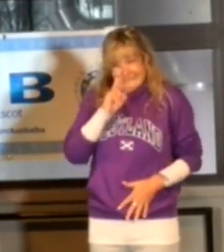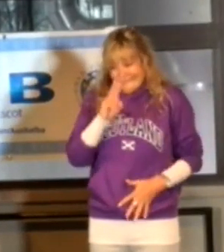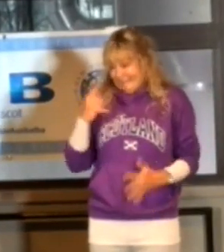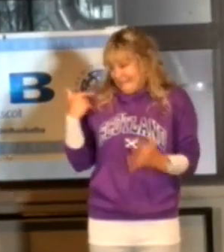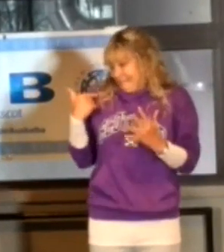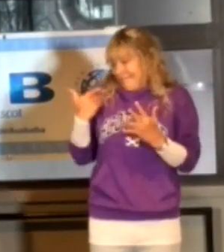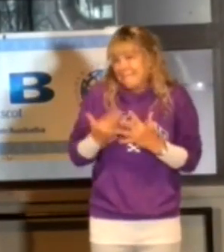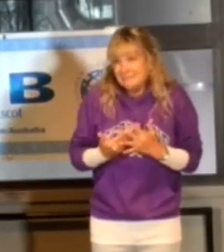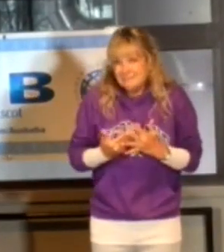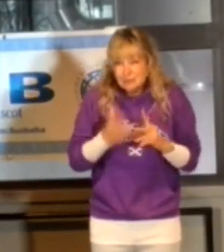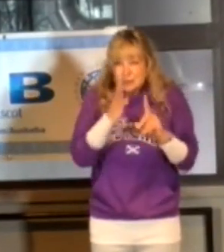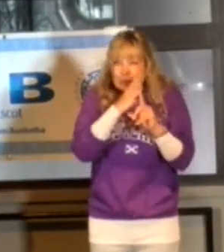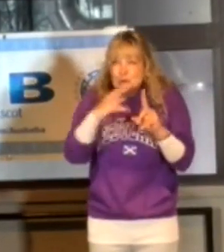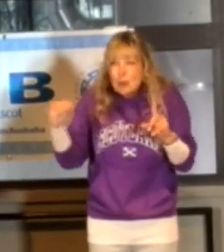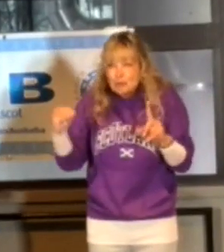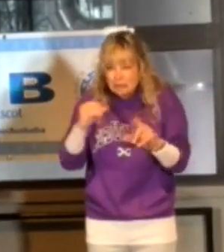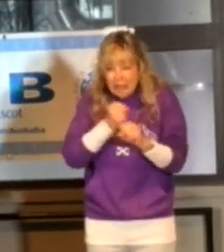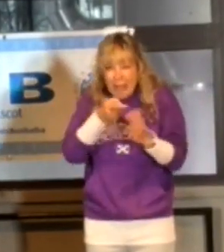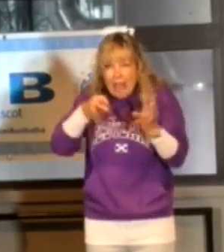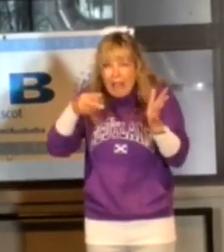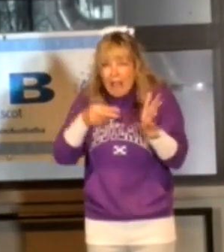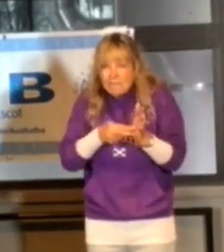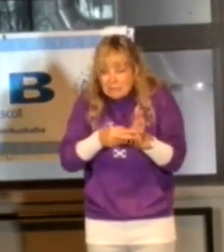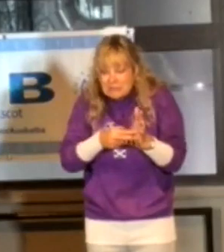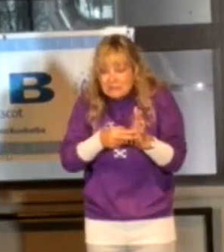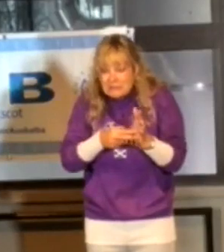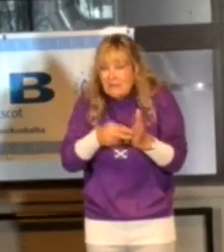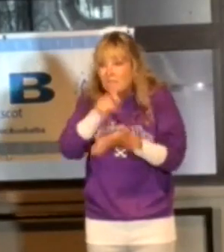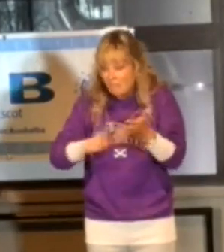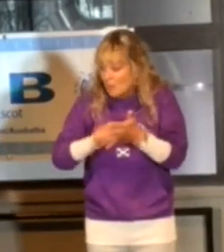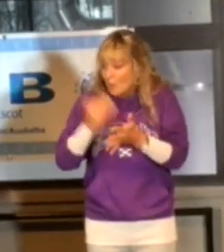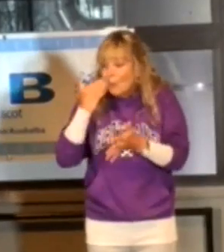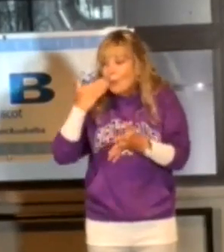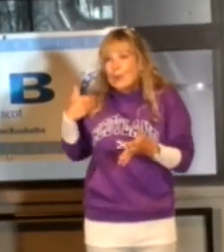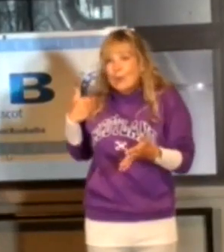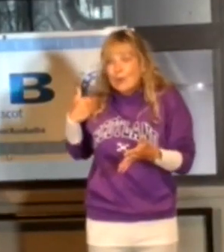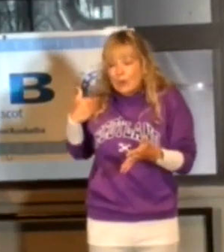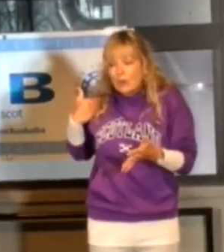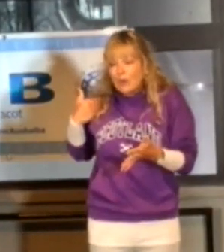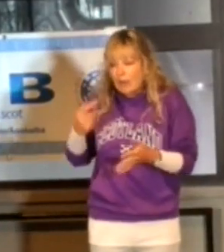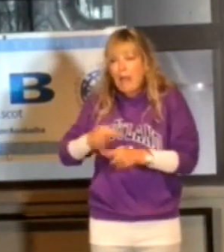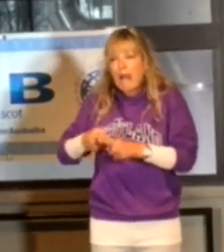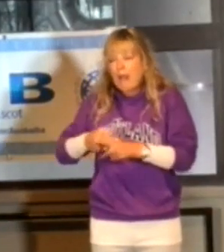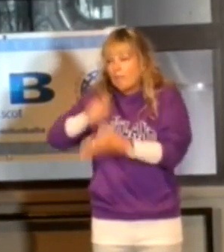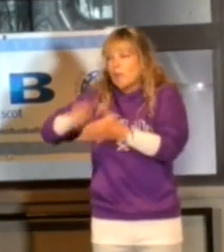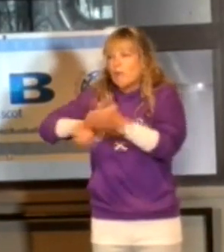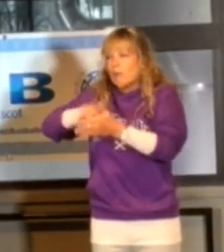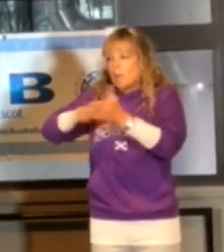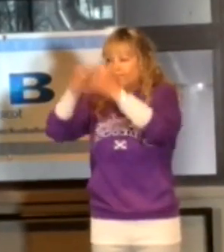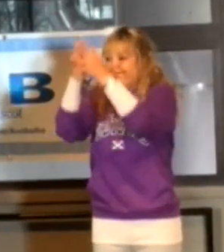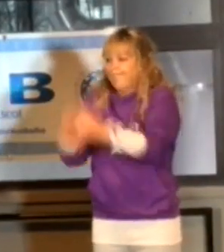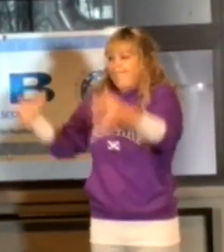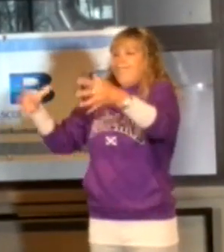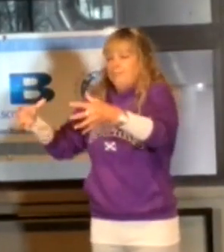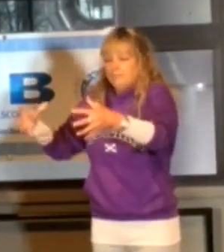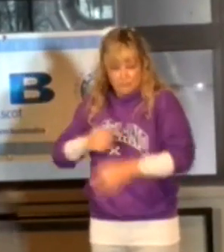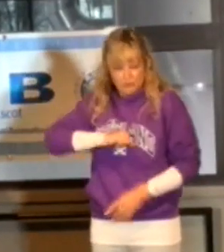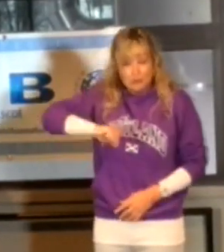government which has been completely rejected by the people of Scotland, elected with an overwhelming